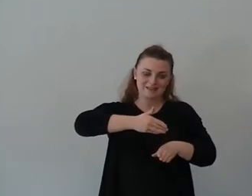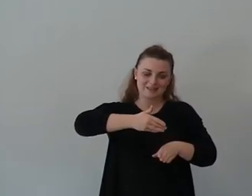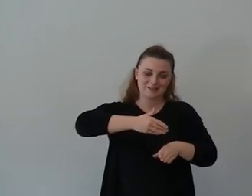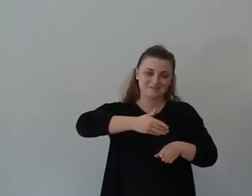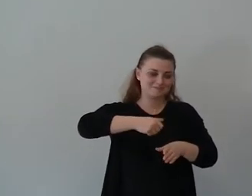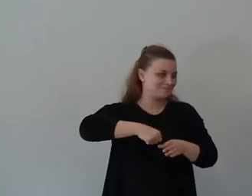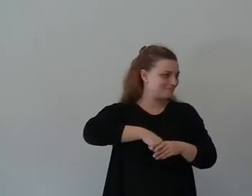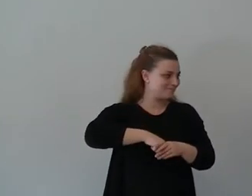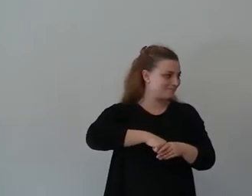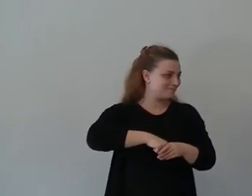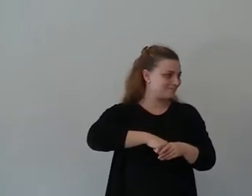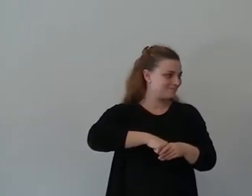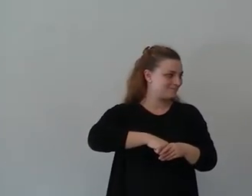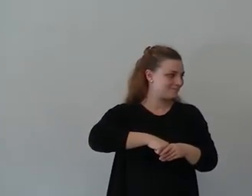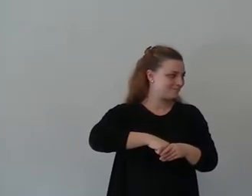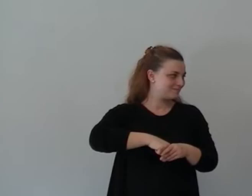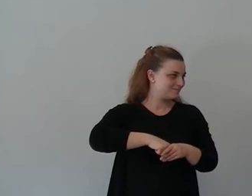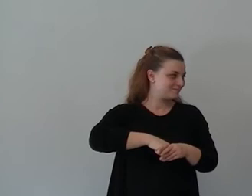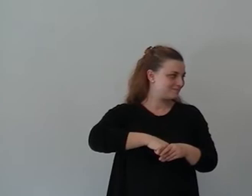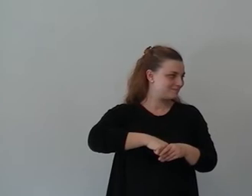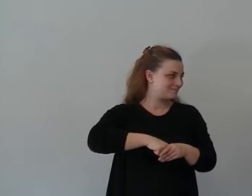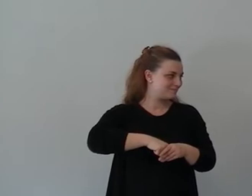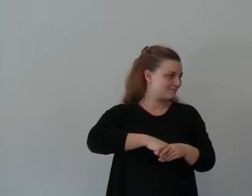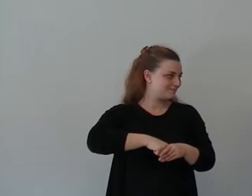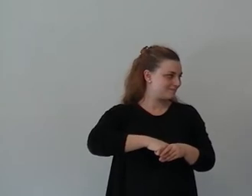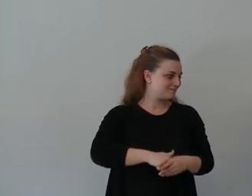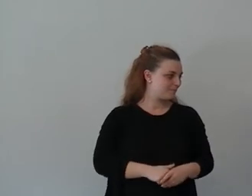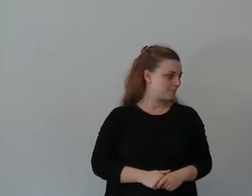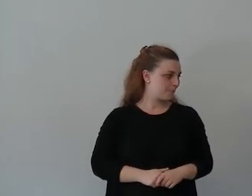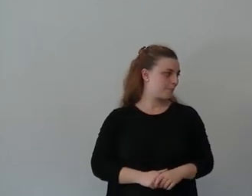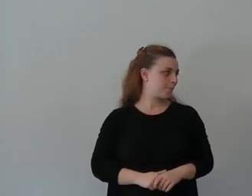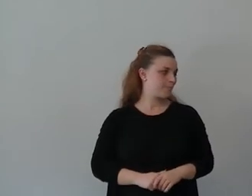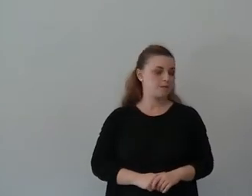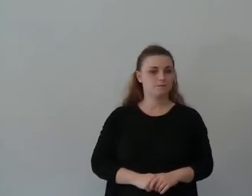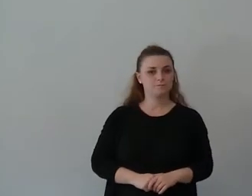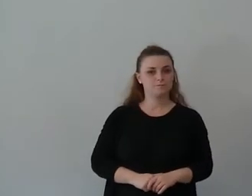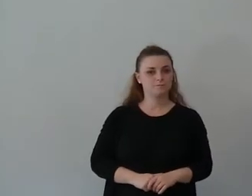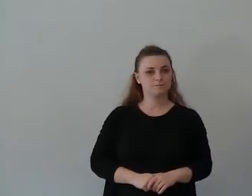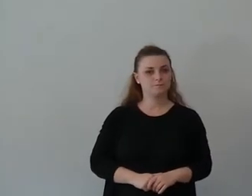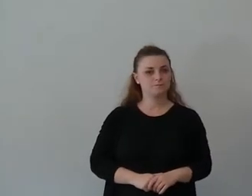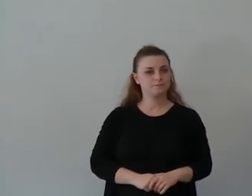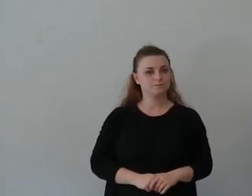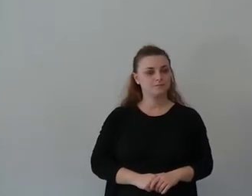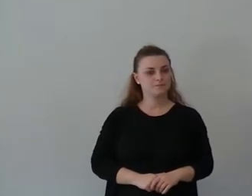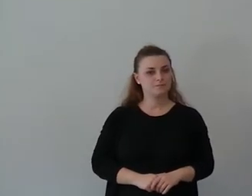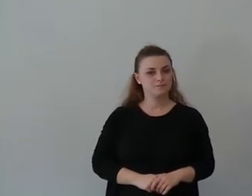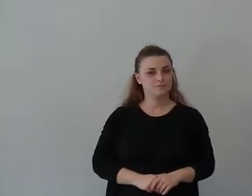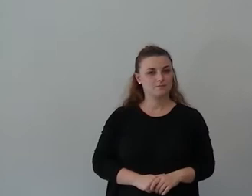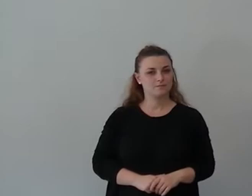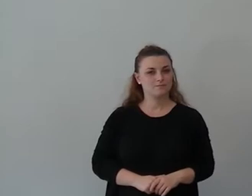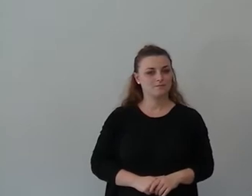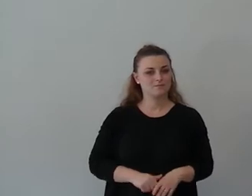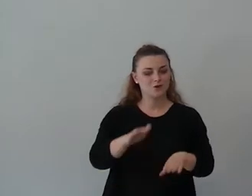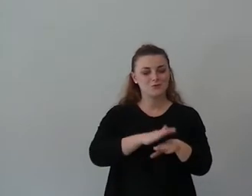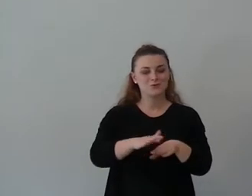pencil being sharpened is there's the little blade in there that cuts away at the wood. Il motivo per quale volevo parlare